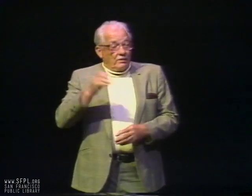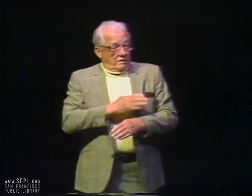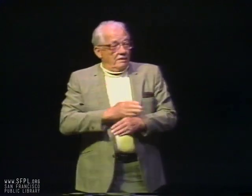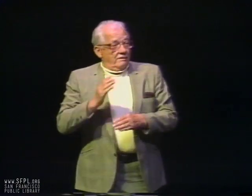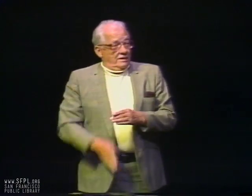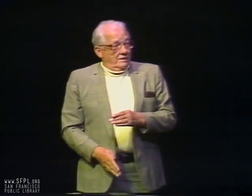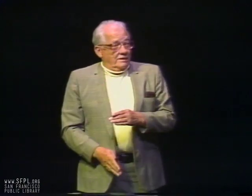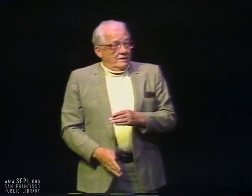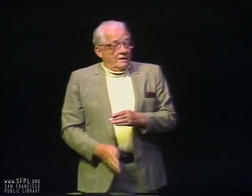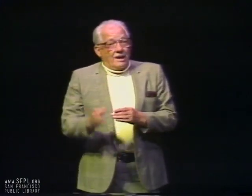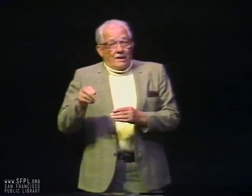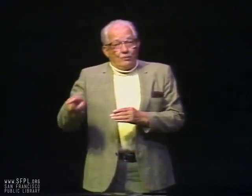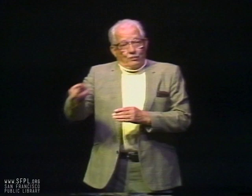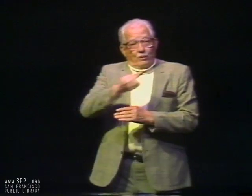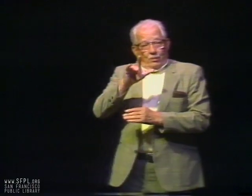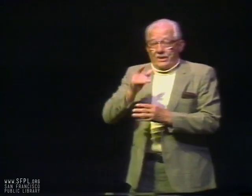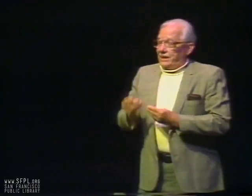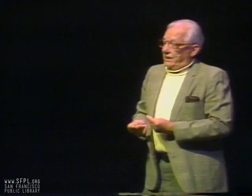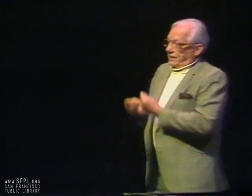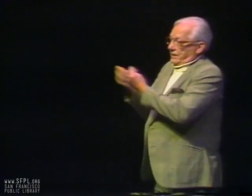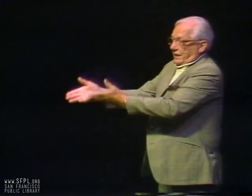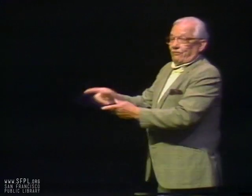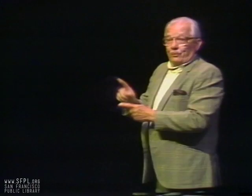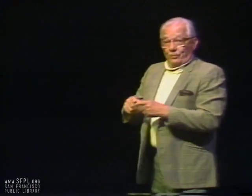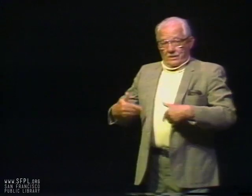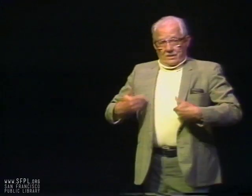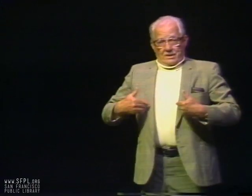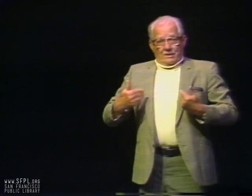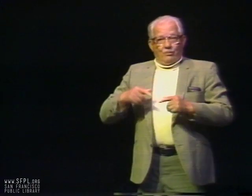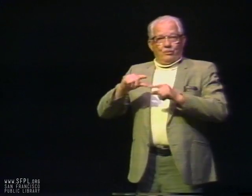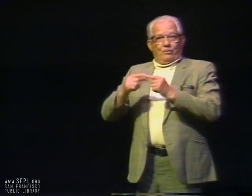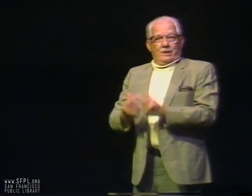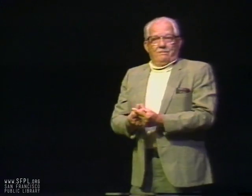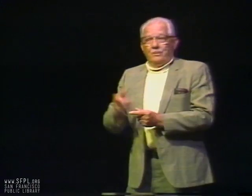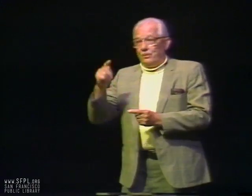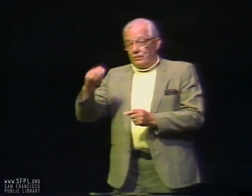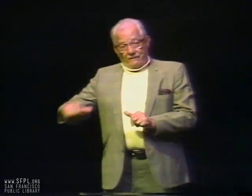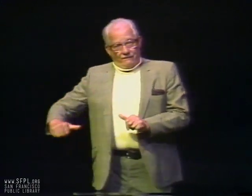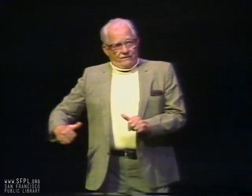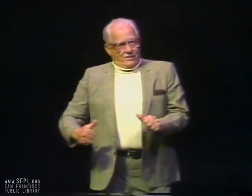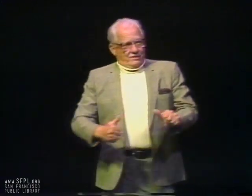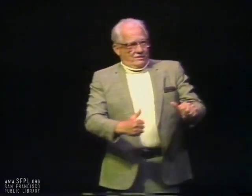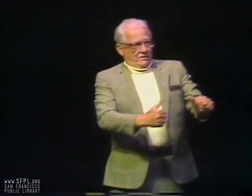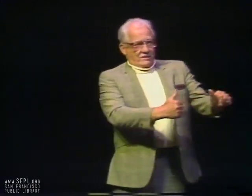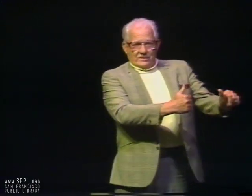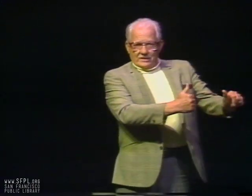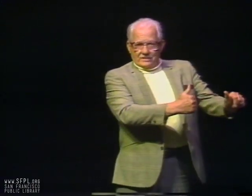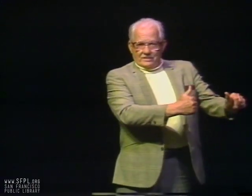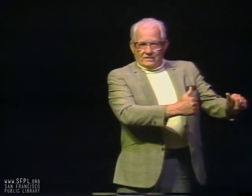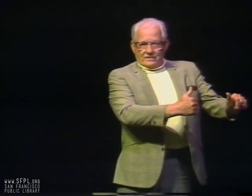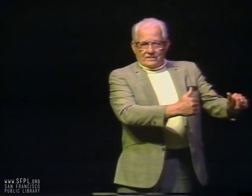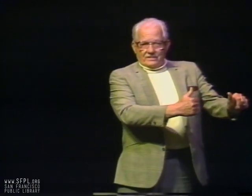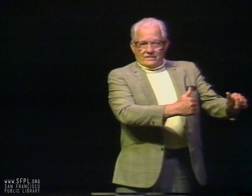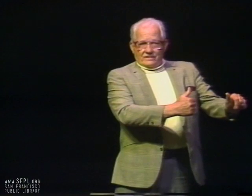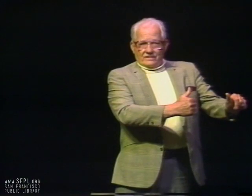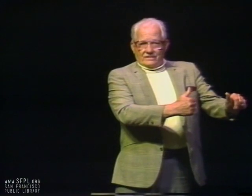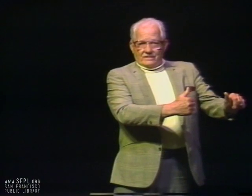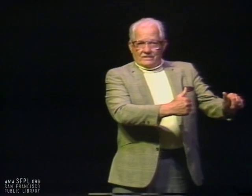finally come to an end. You can pass on your work to the younger people. Let them follow in your footsteps.